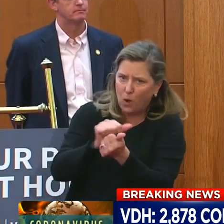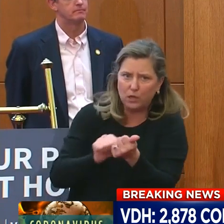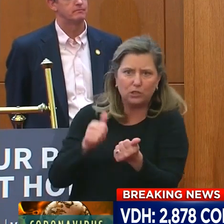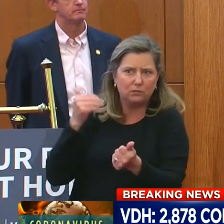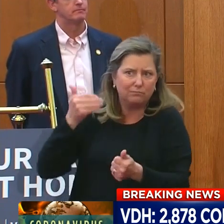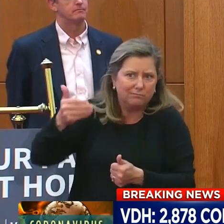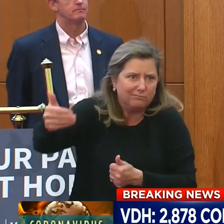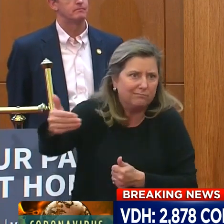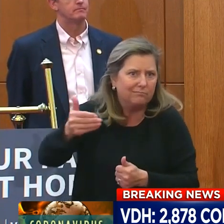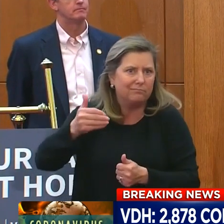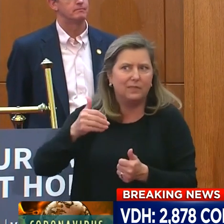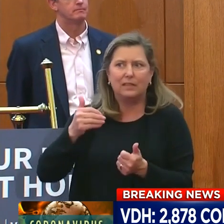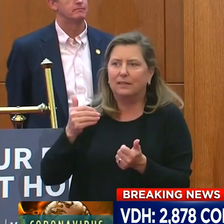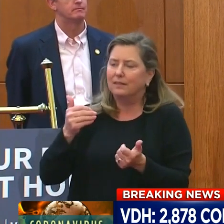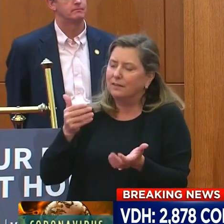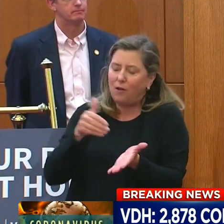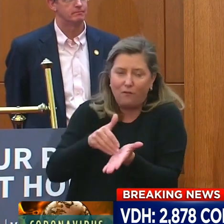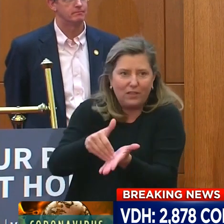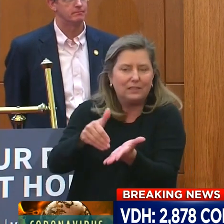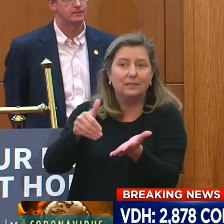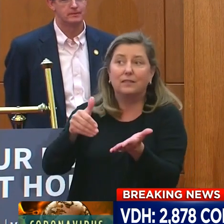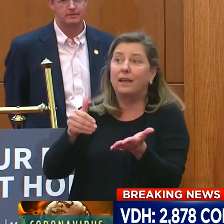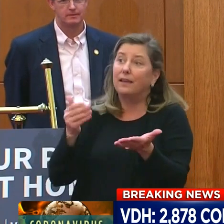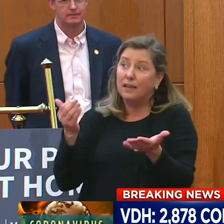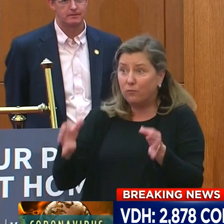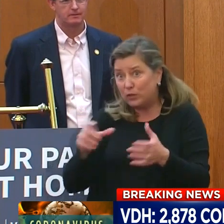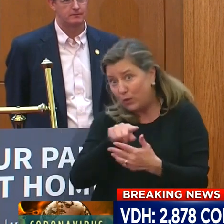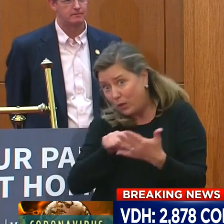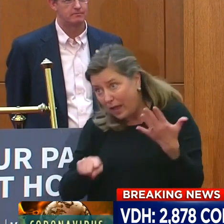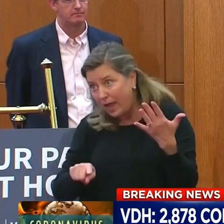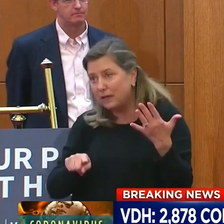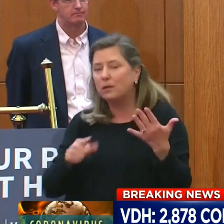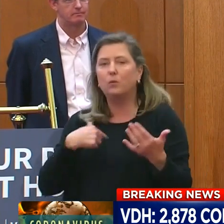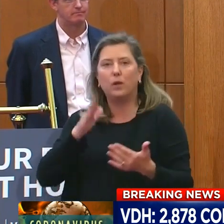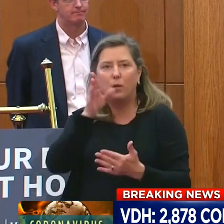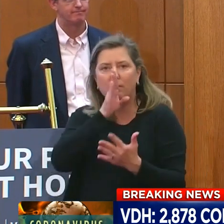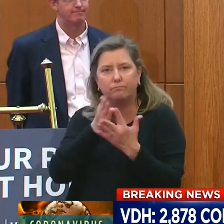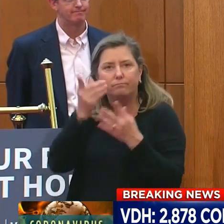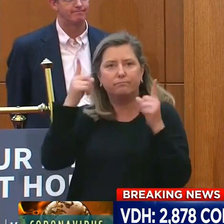again, we will all, as a Commonwealth, get through this together. So thank you all.